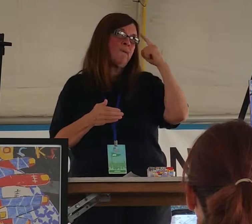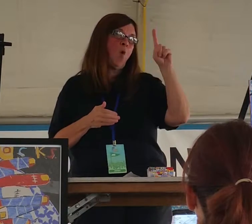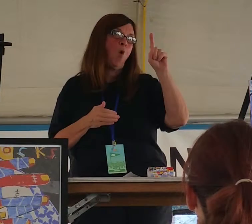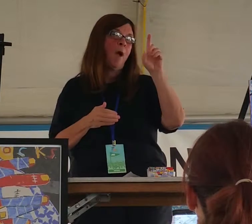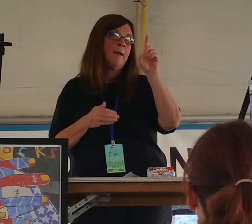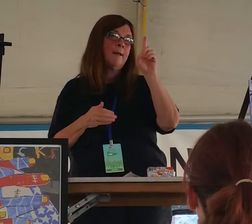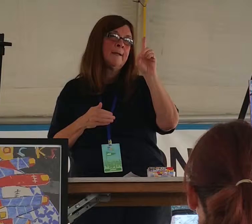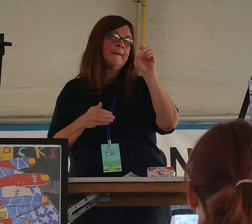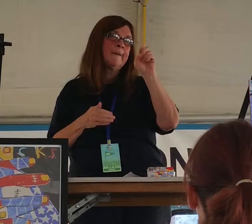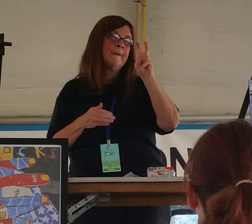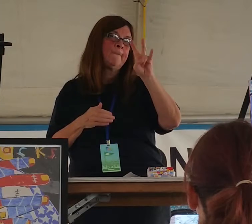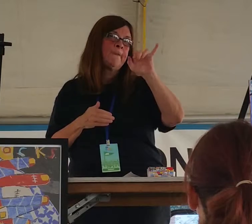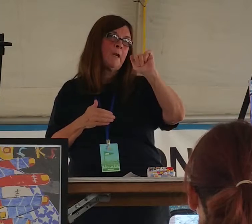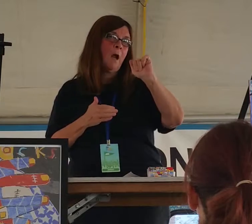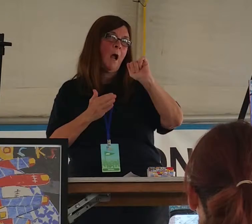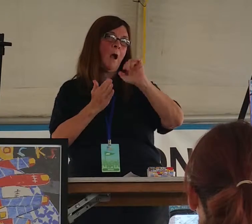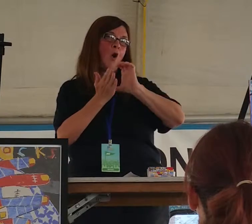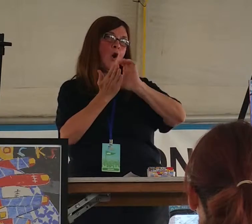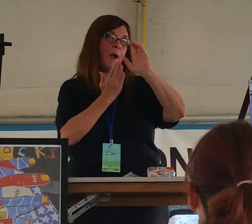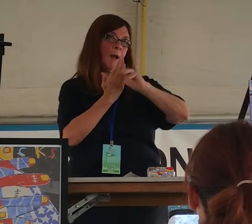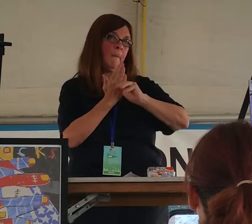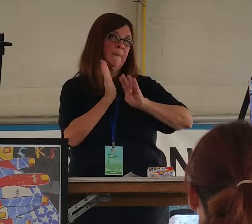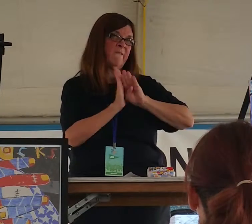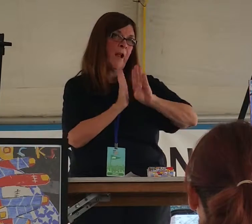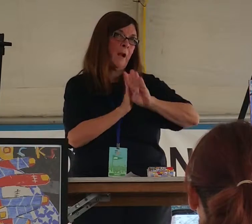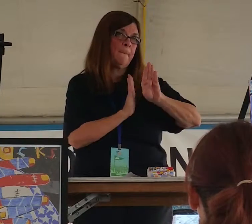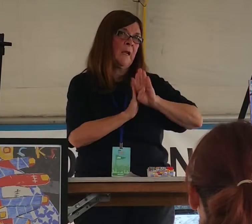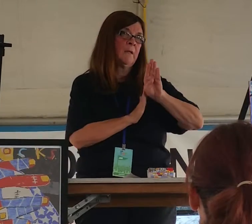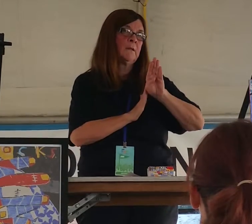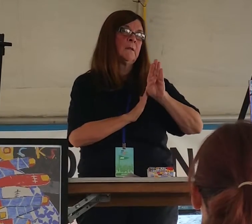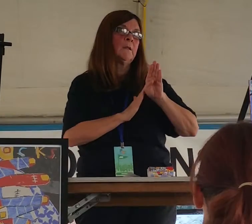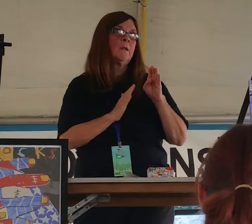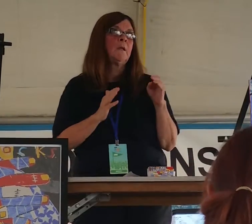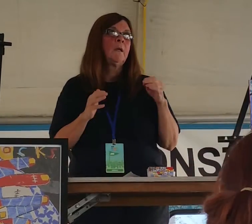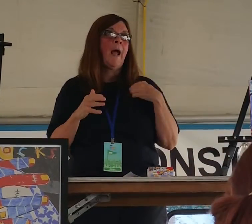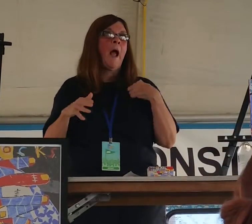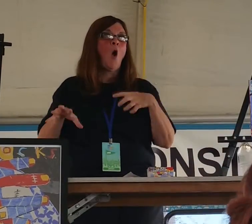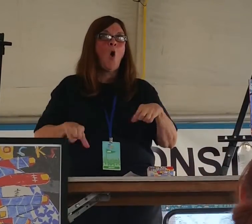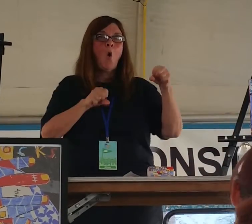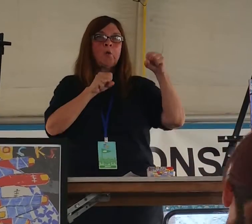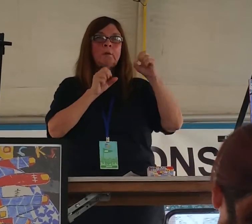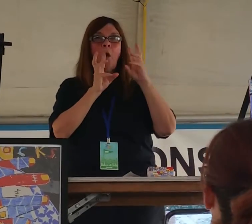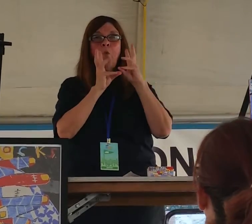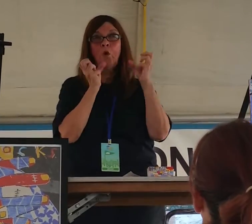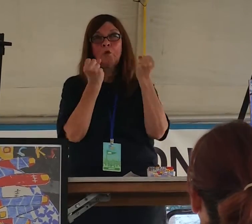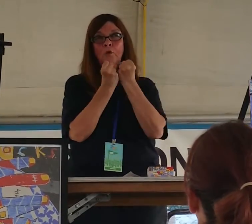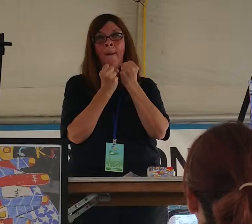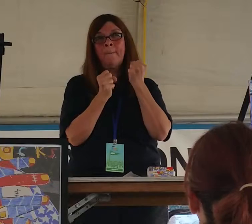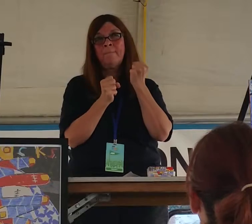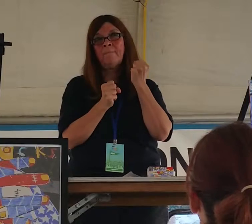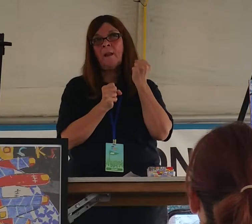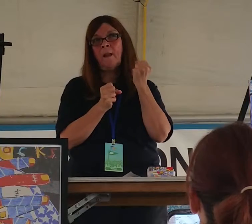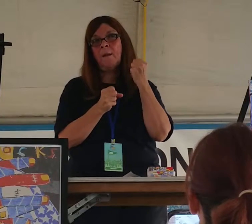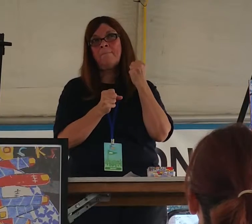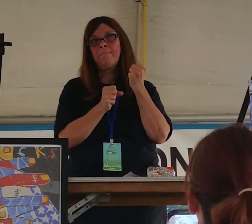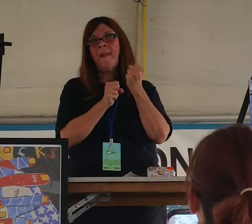I'm also the coordinator for DIVIA curriculum movement, and we host